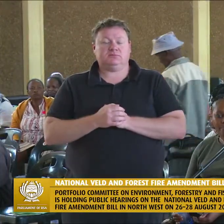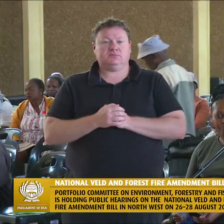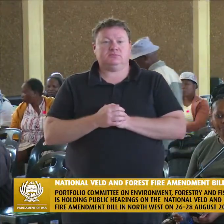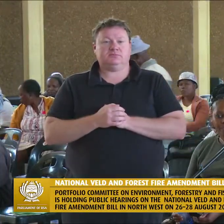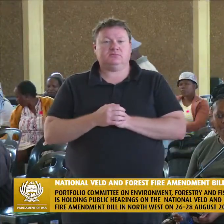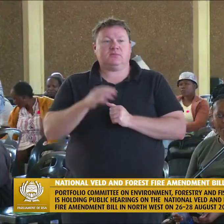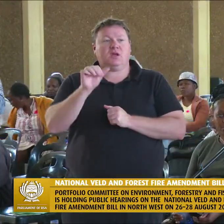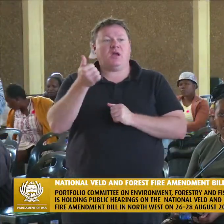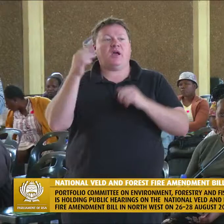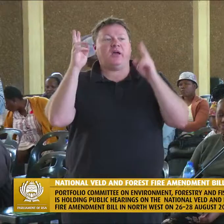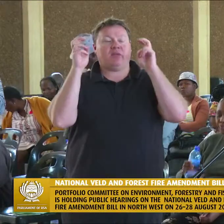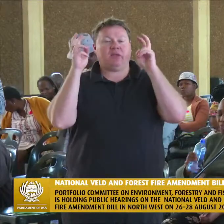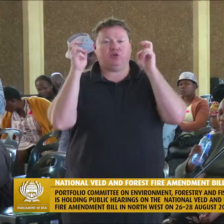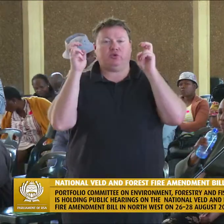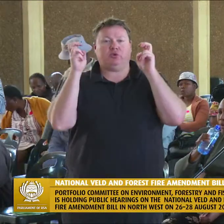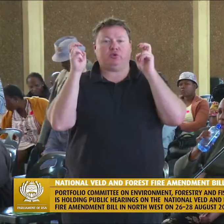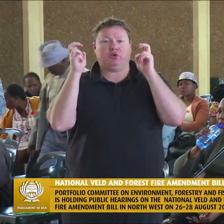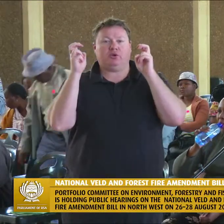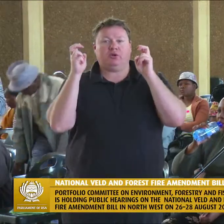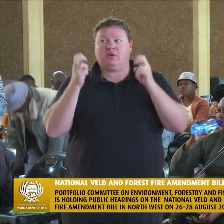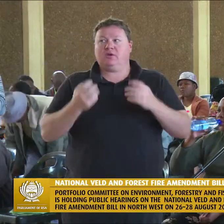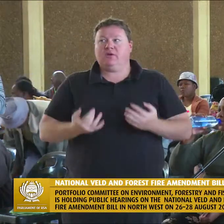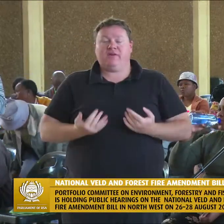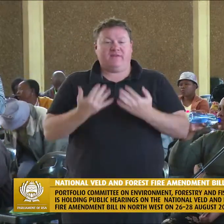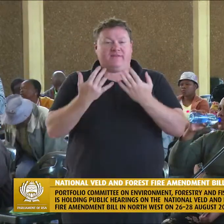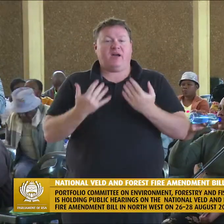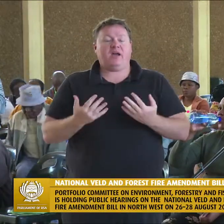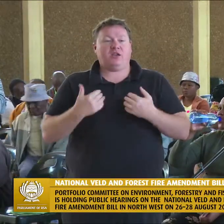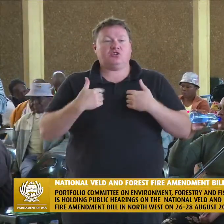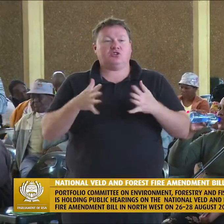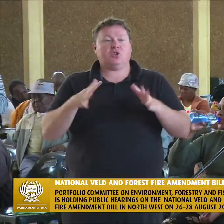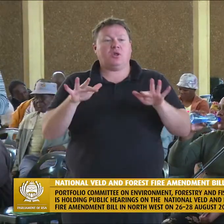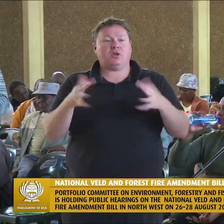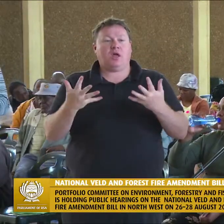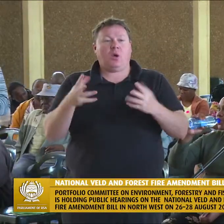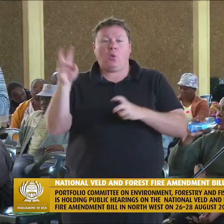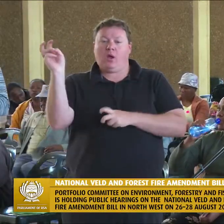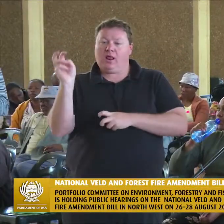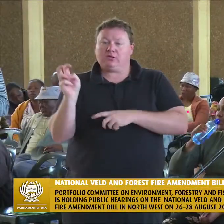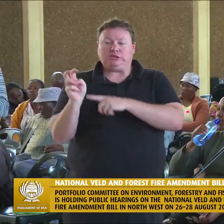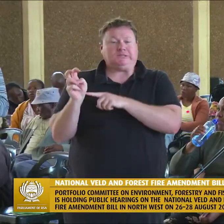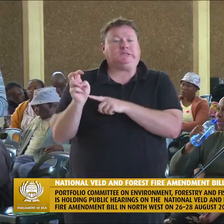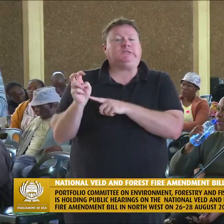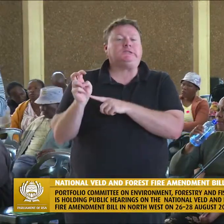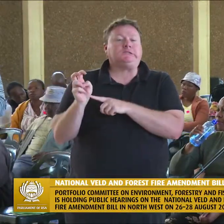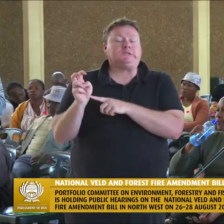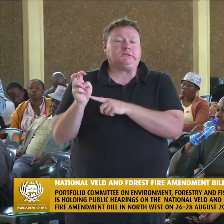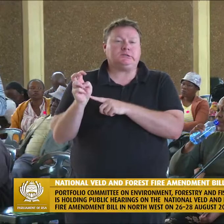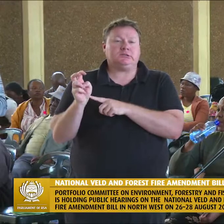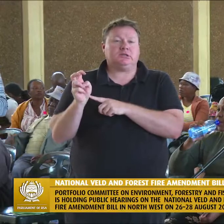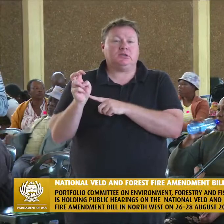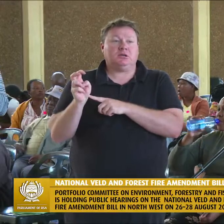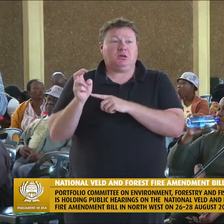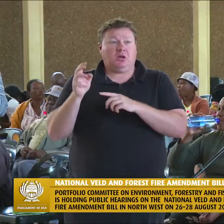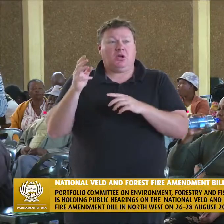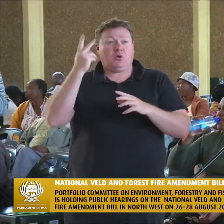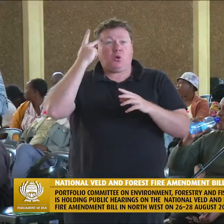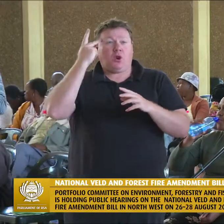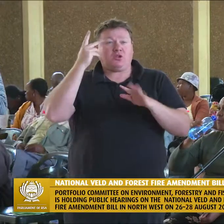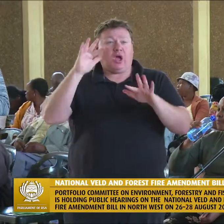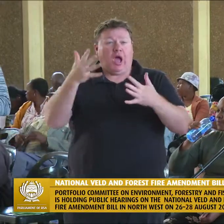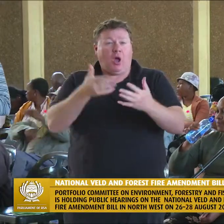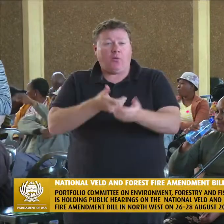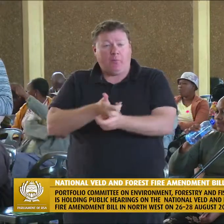the other issue is the fire caused by electricity we don't have any knowledge as to how to